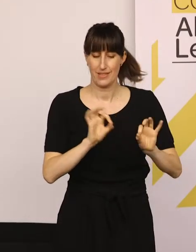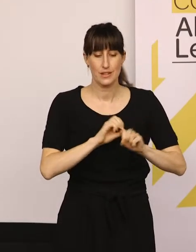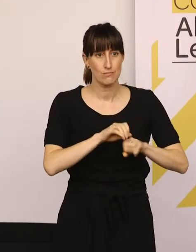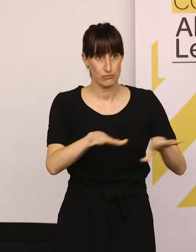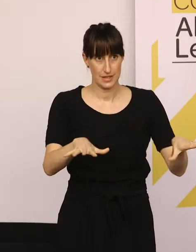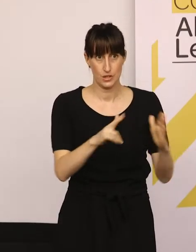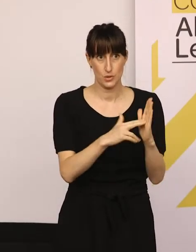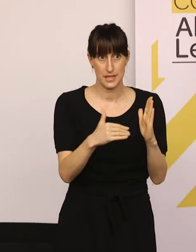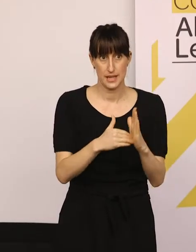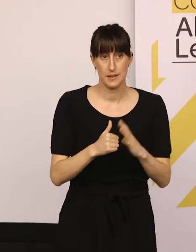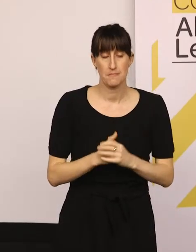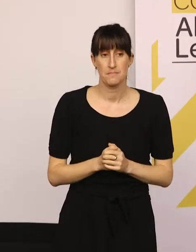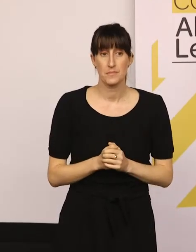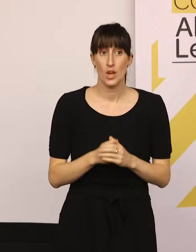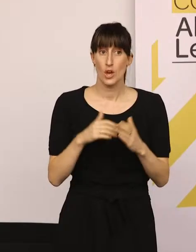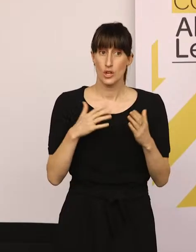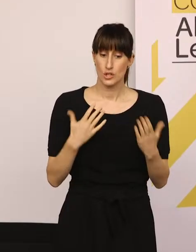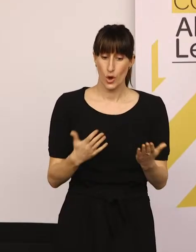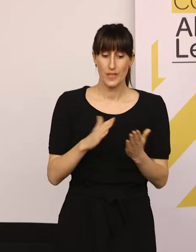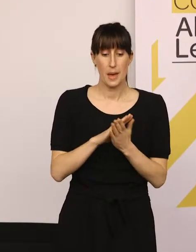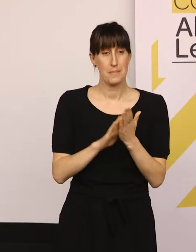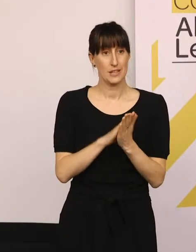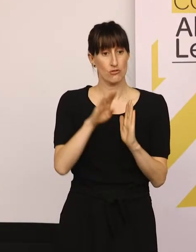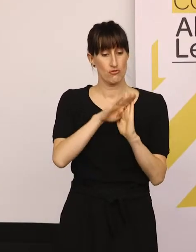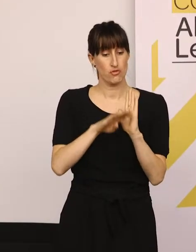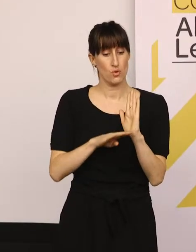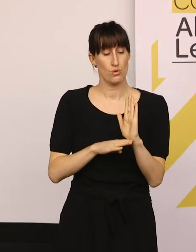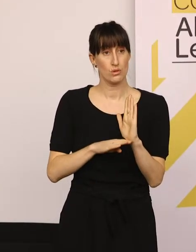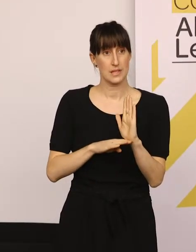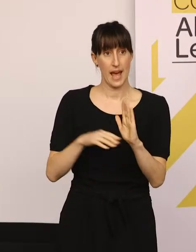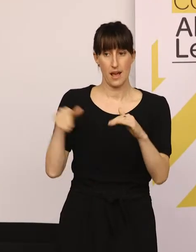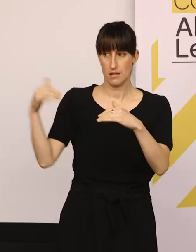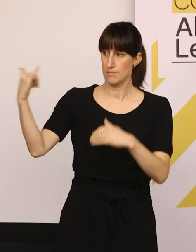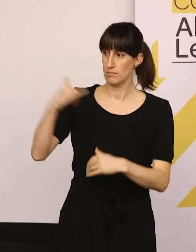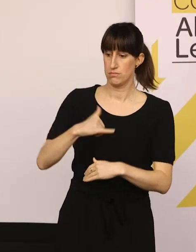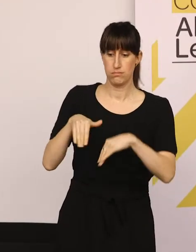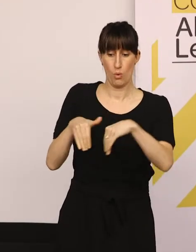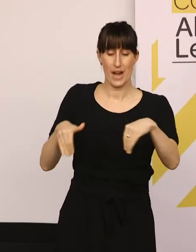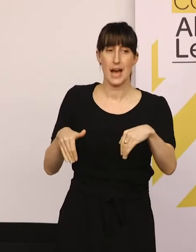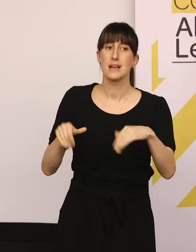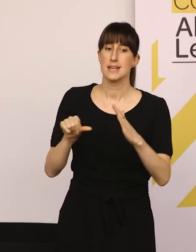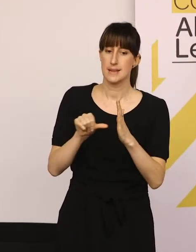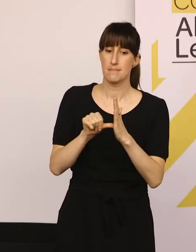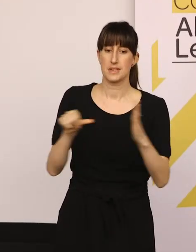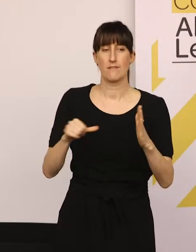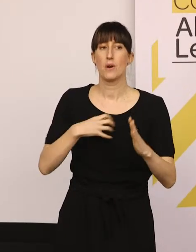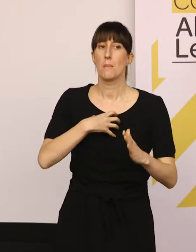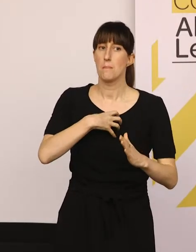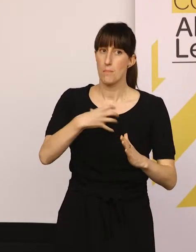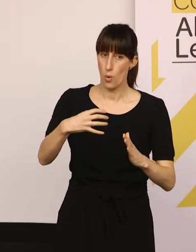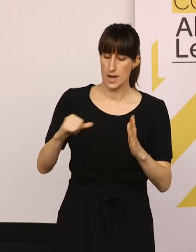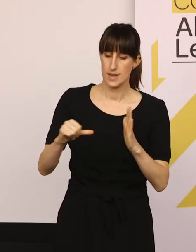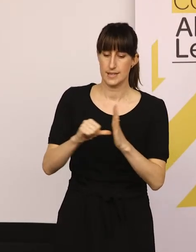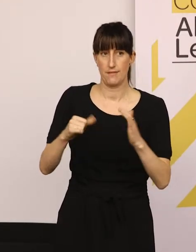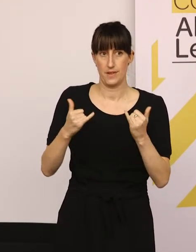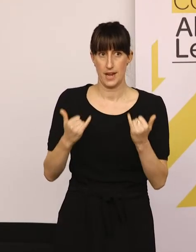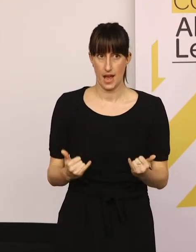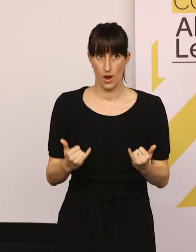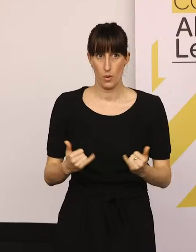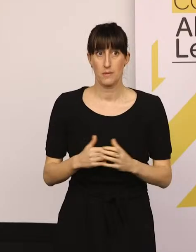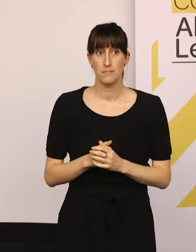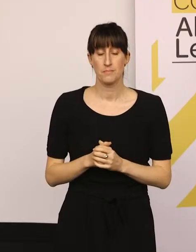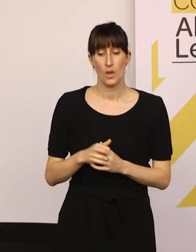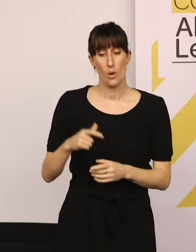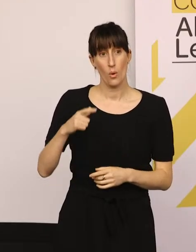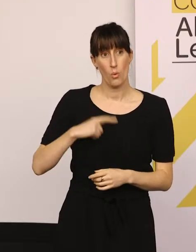that as a priority, there are tighter measures and controls on people coming across the border into New Zealand, and these are designed, of